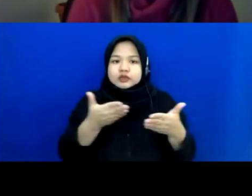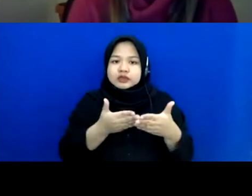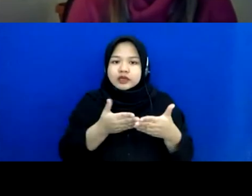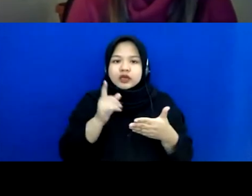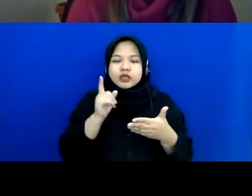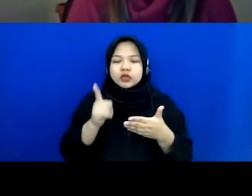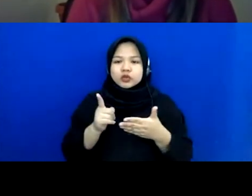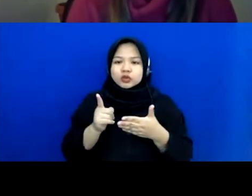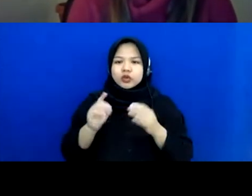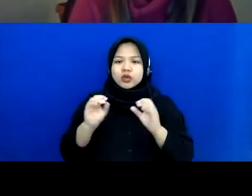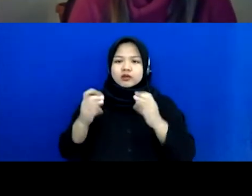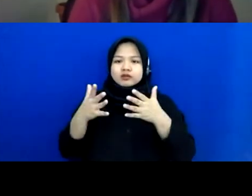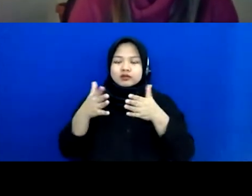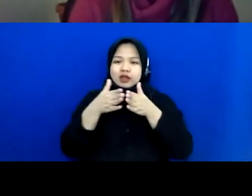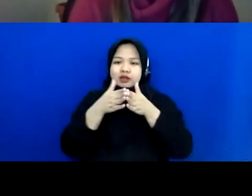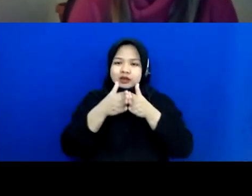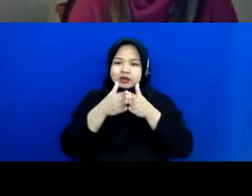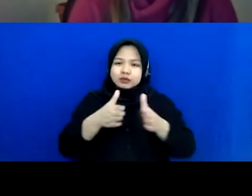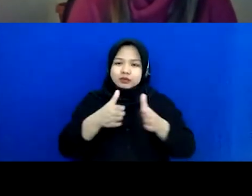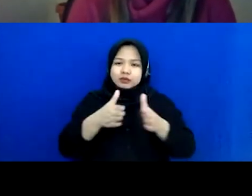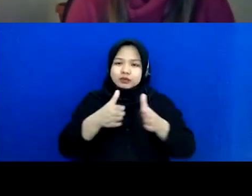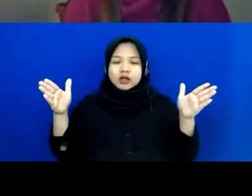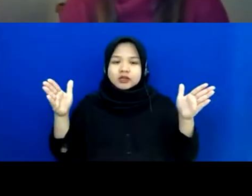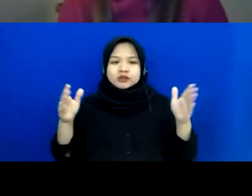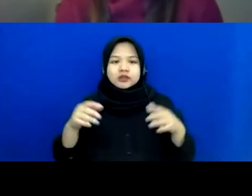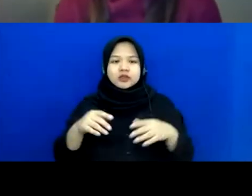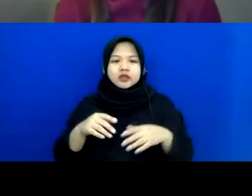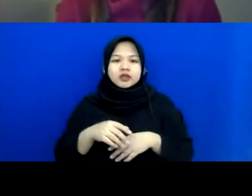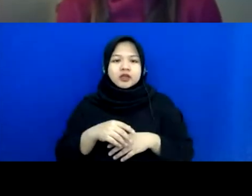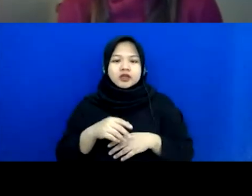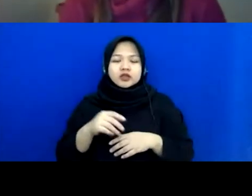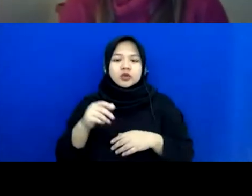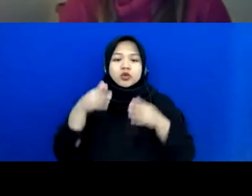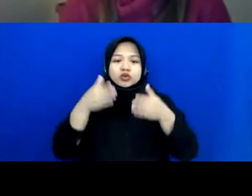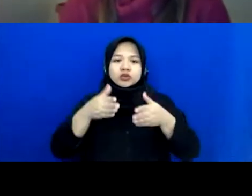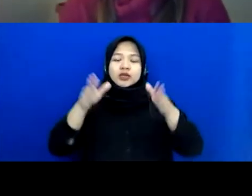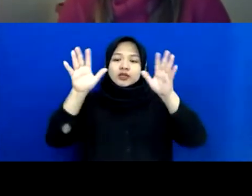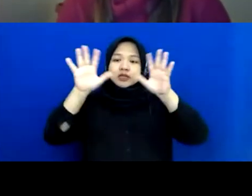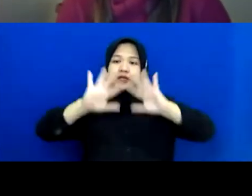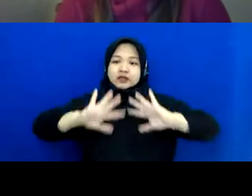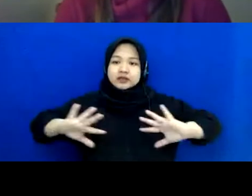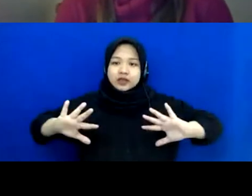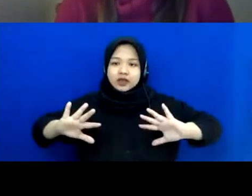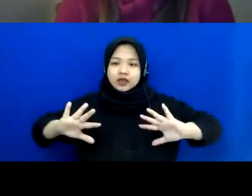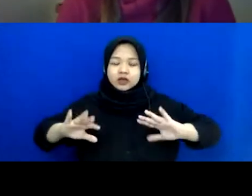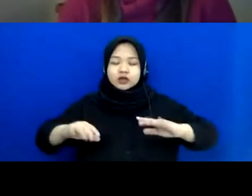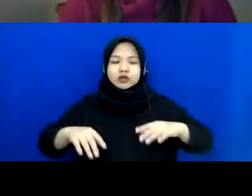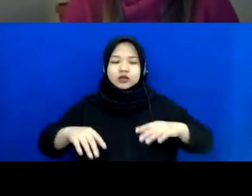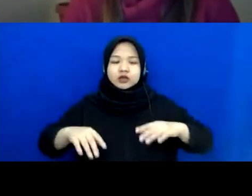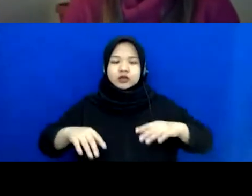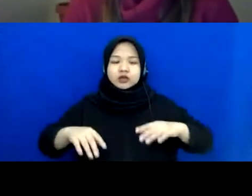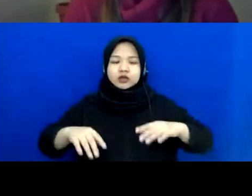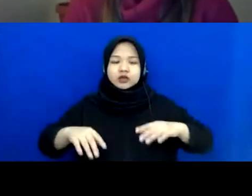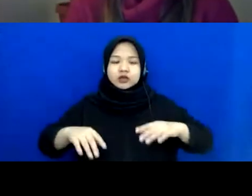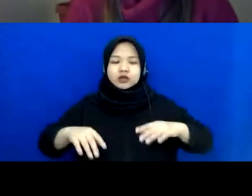both worldwide and within ASEAN. And in fact, according to the UNSCAP and the British Council, up to 1